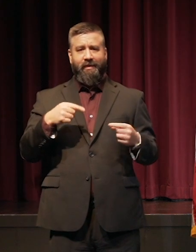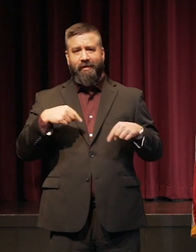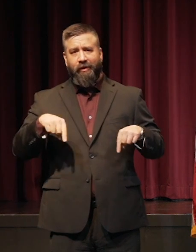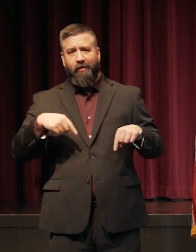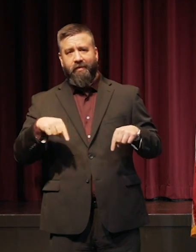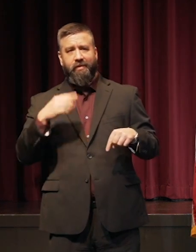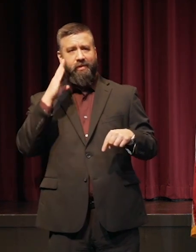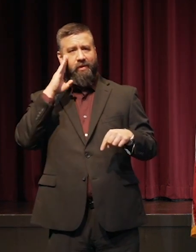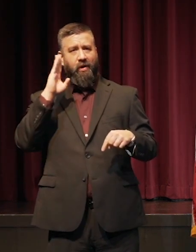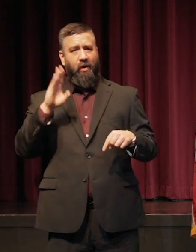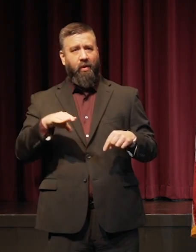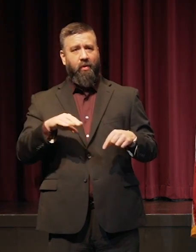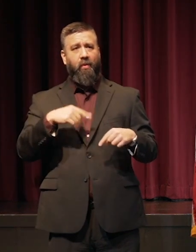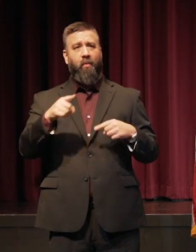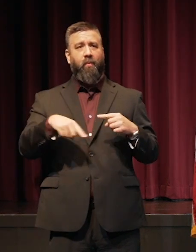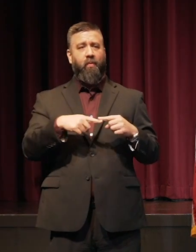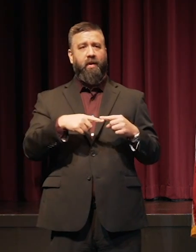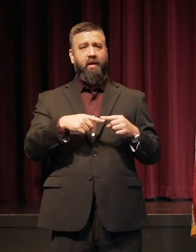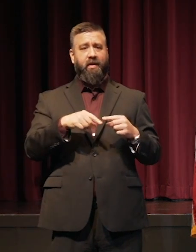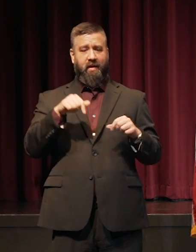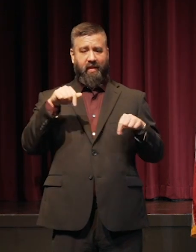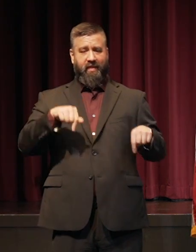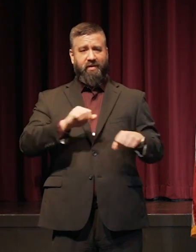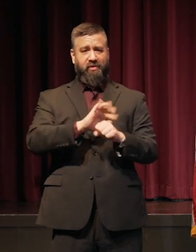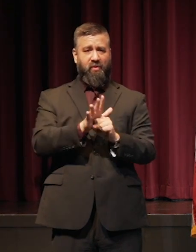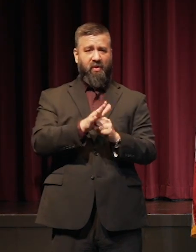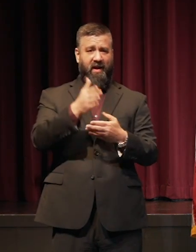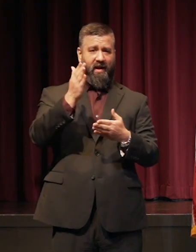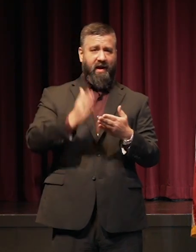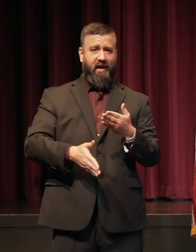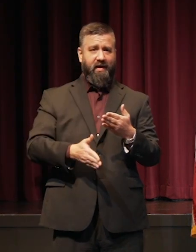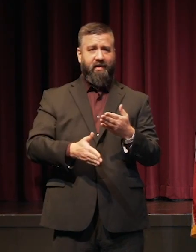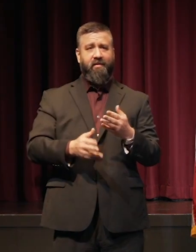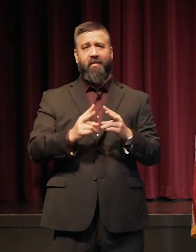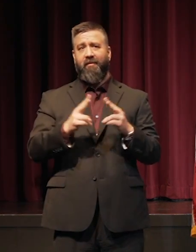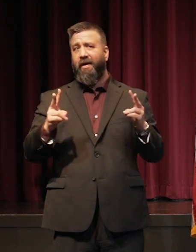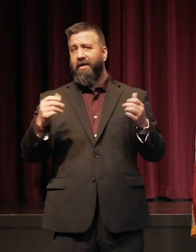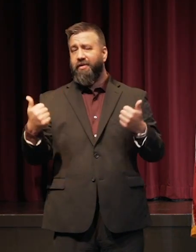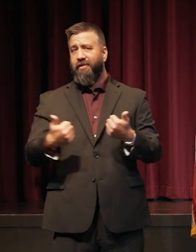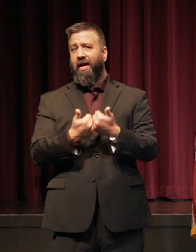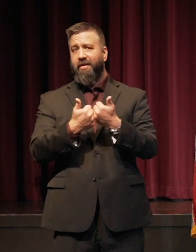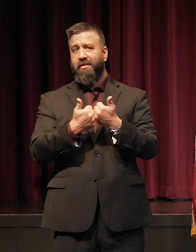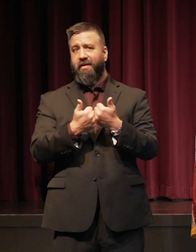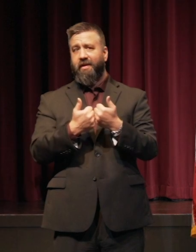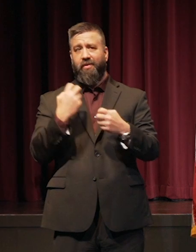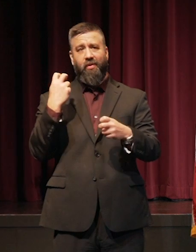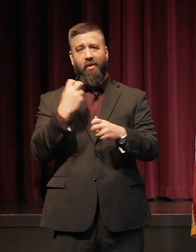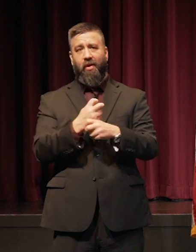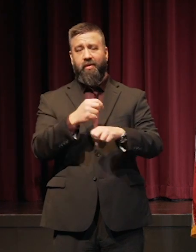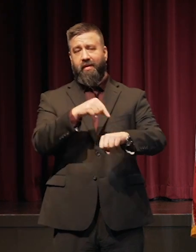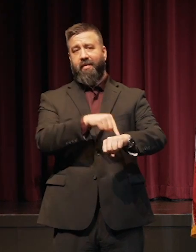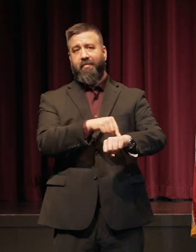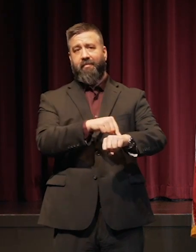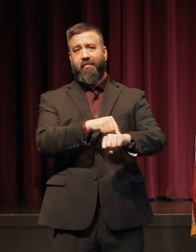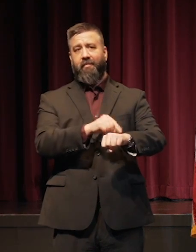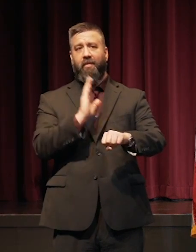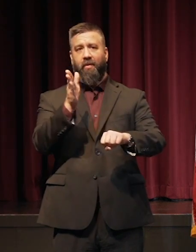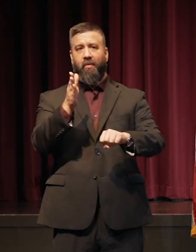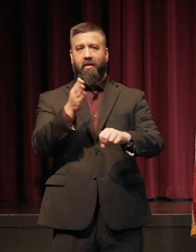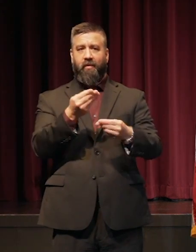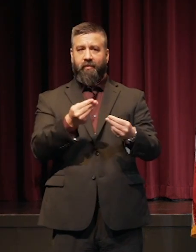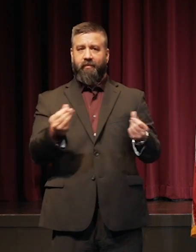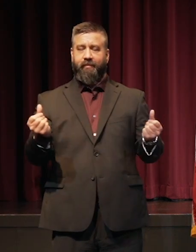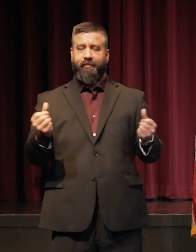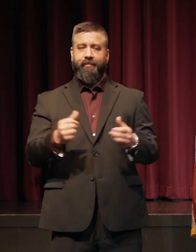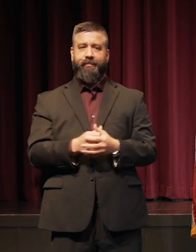know when the end of this very challenging and difficult time will come to